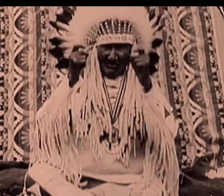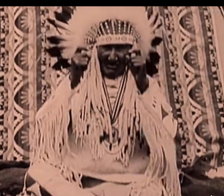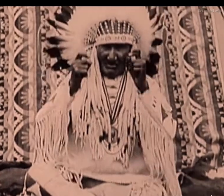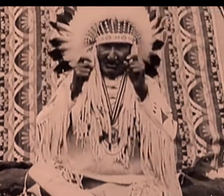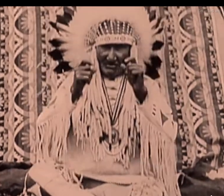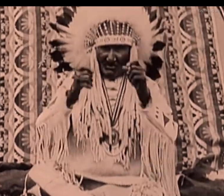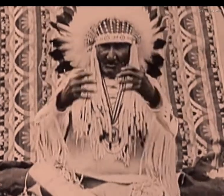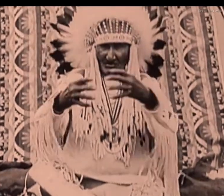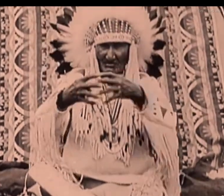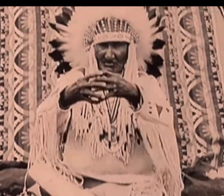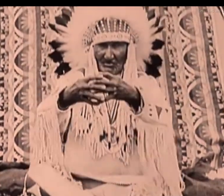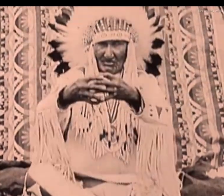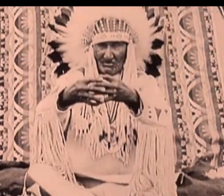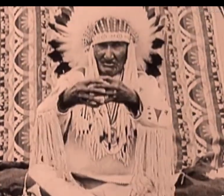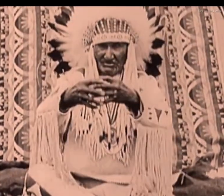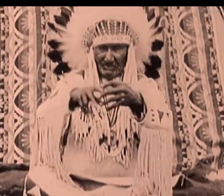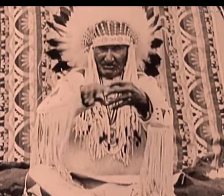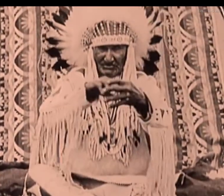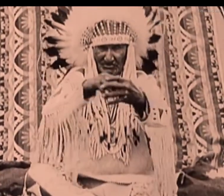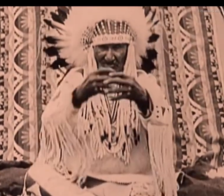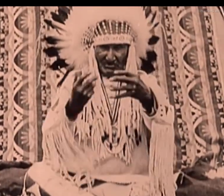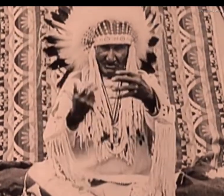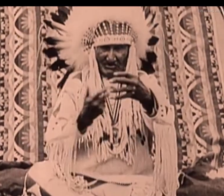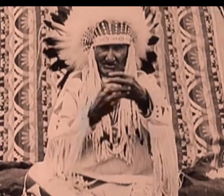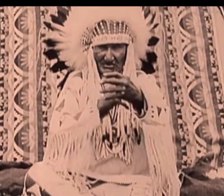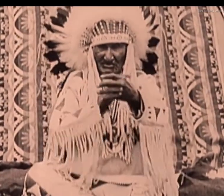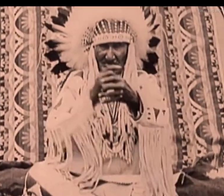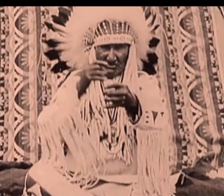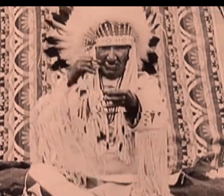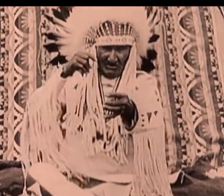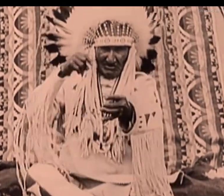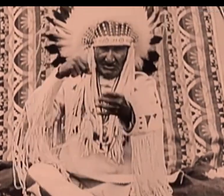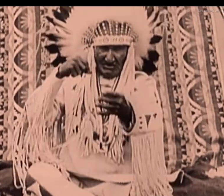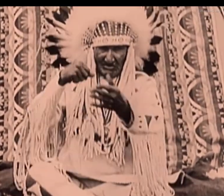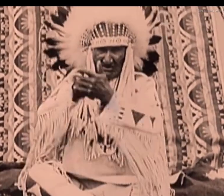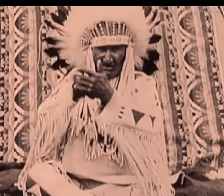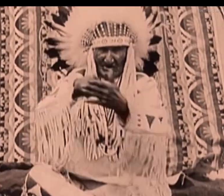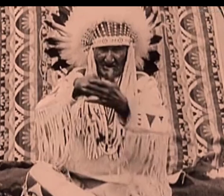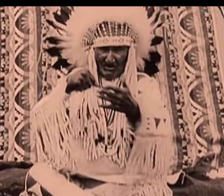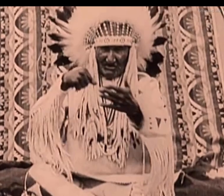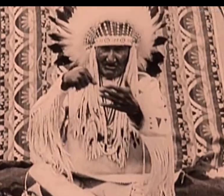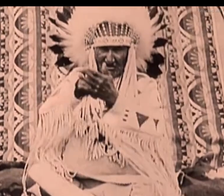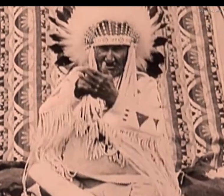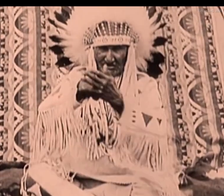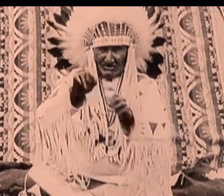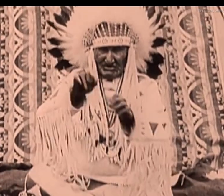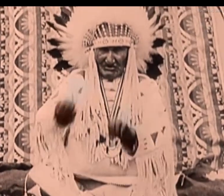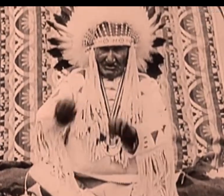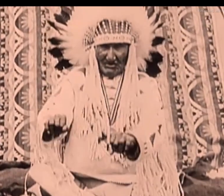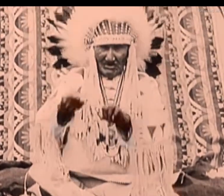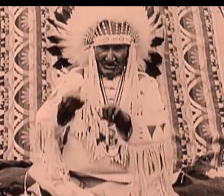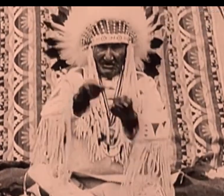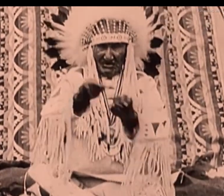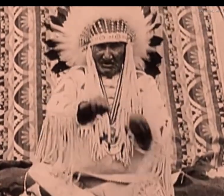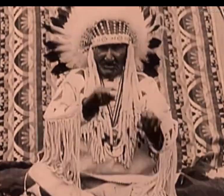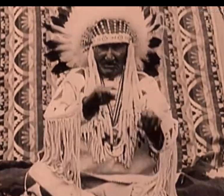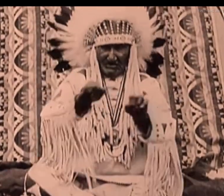cliff, how they jump over the cliff and run around in the pond